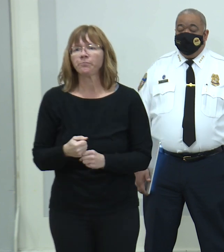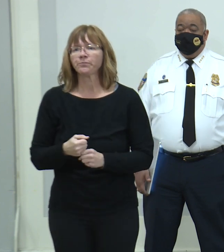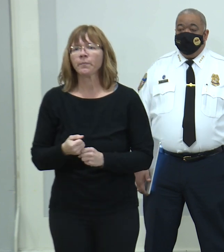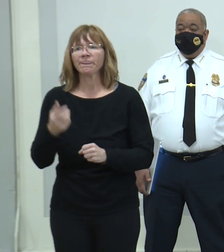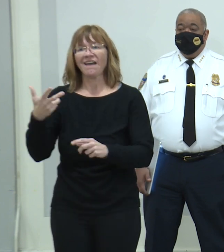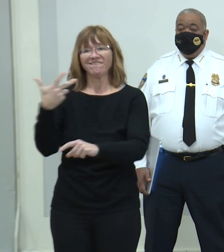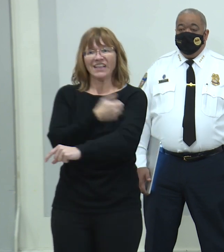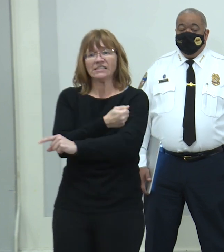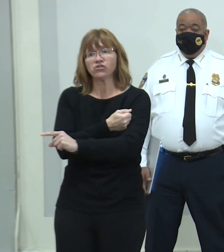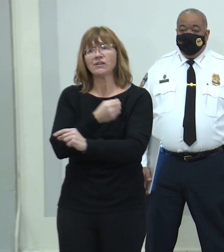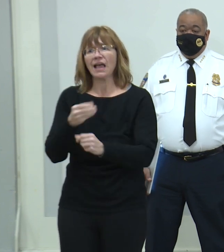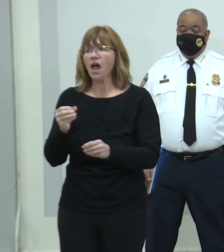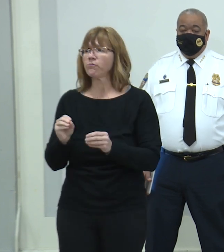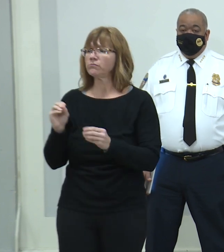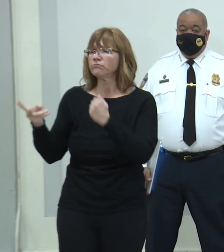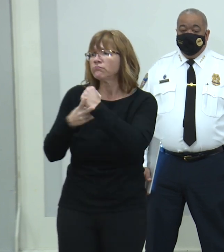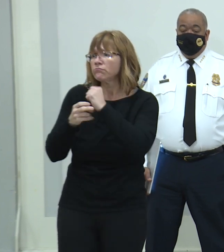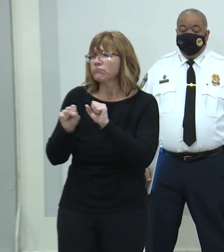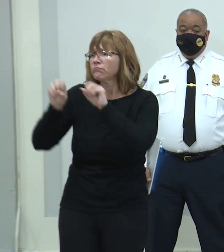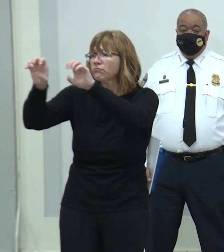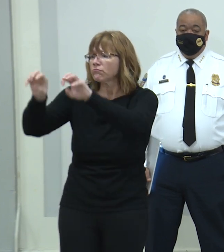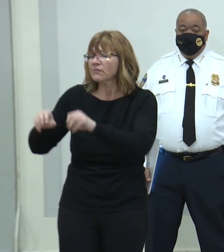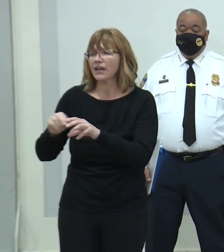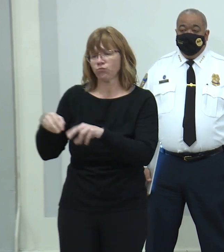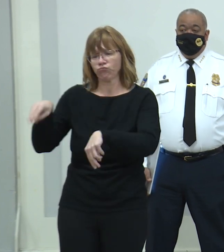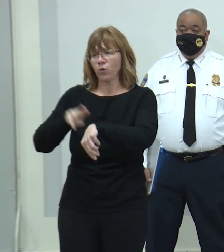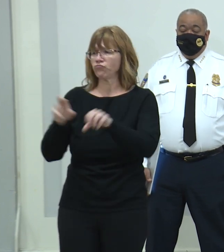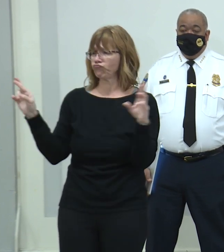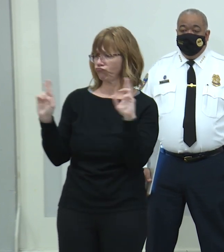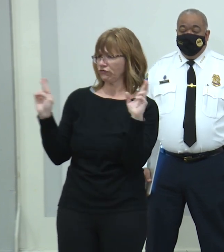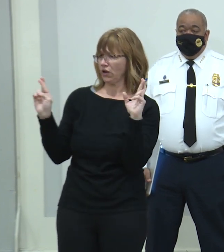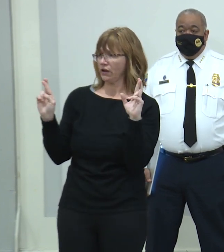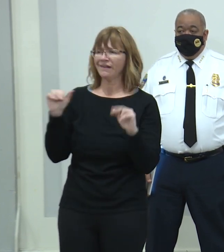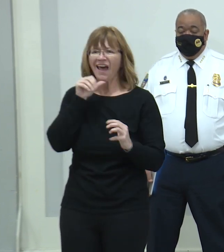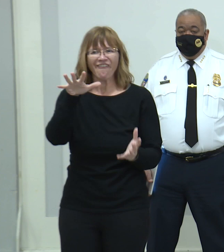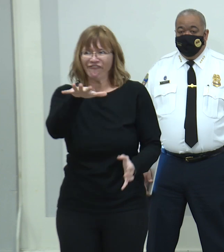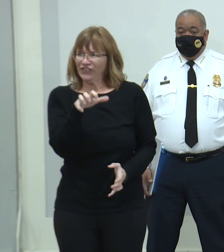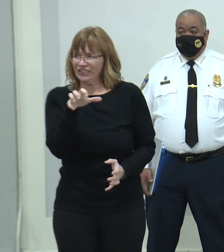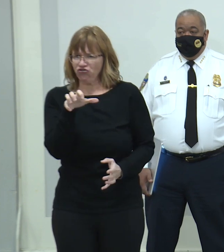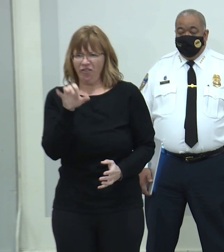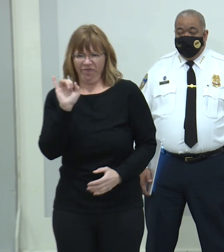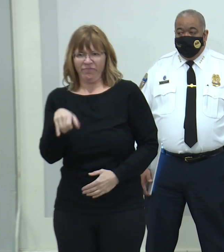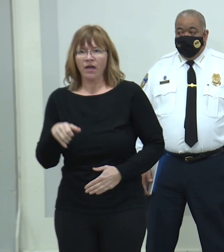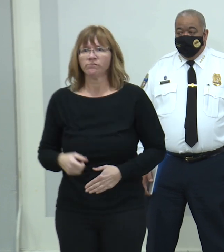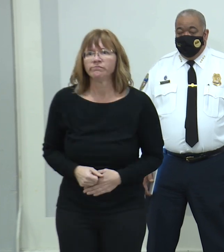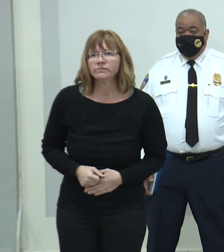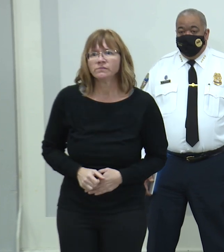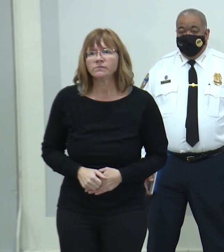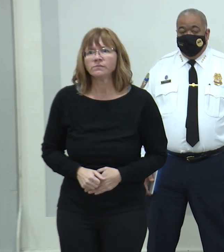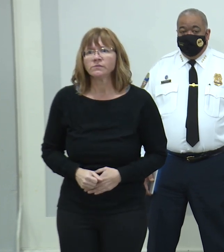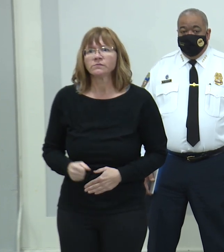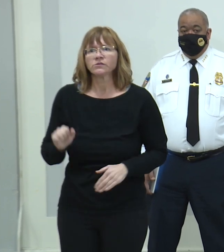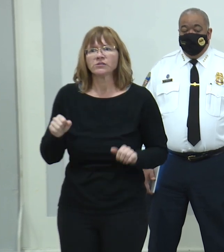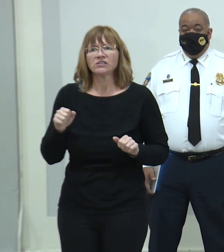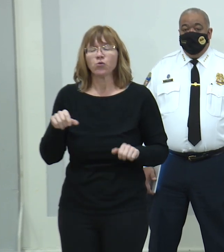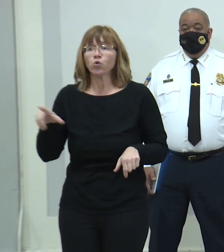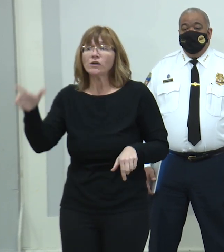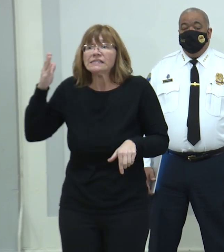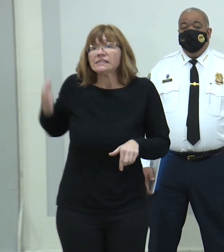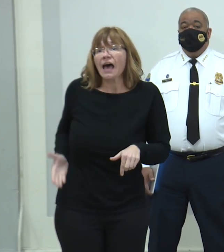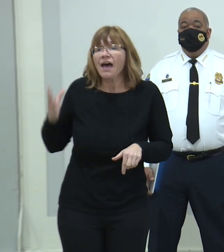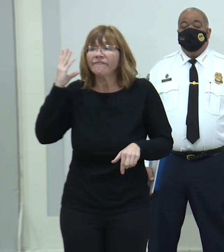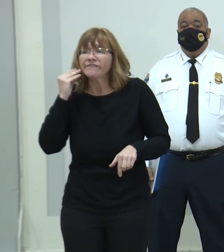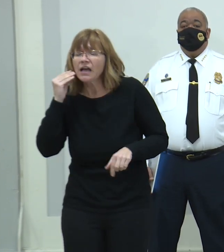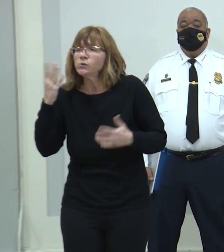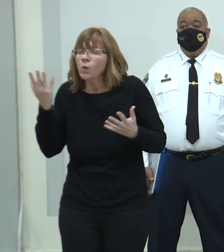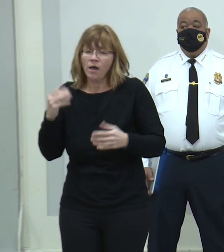with no need for special freezers. Side effects for the Johnson & Johnson vaccine include soreness at the site of injection, chills,